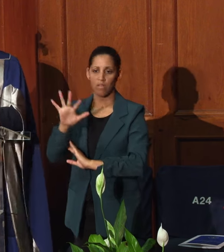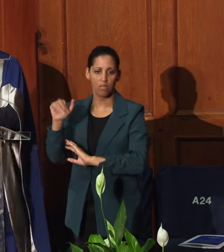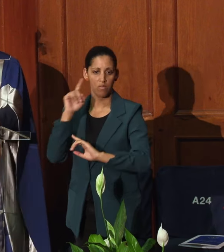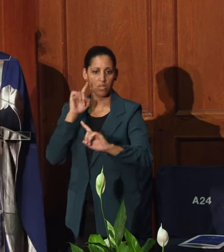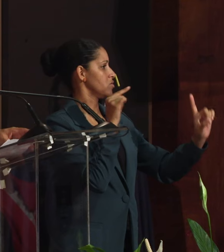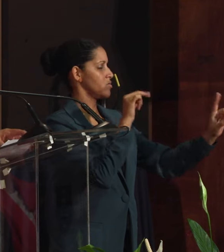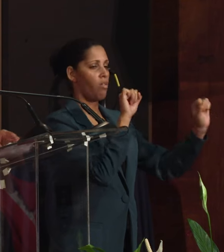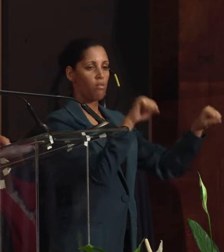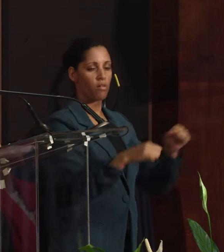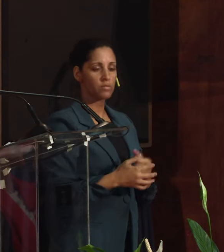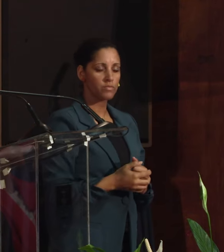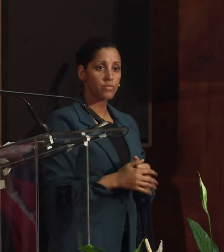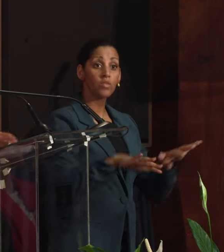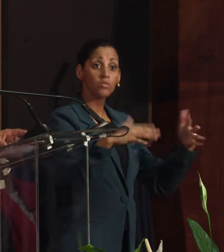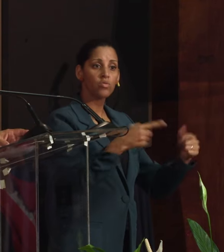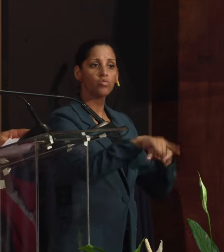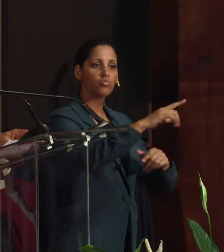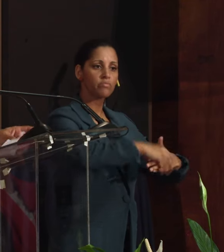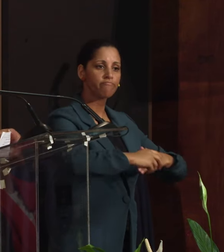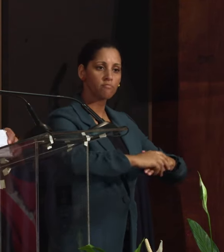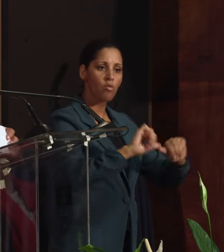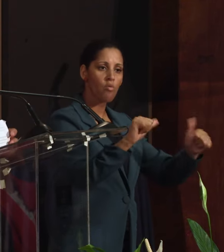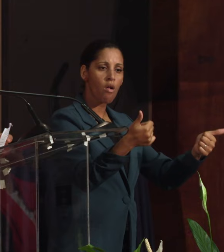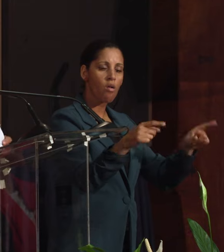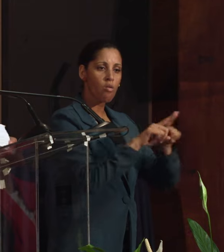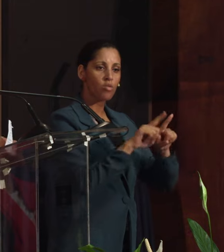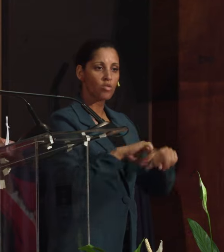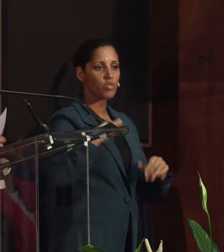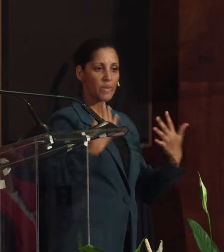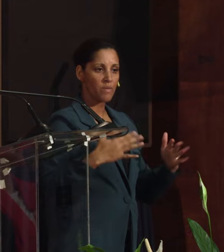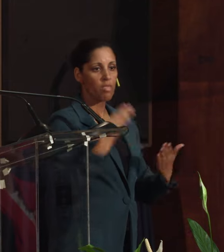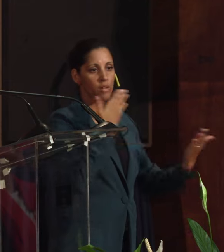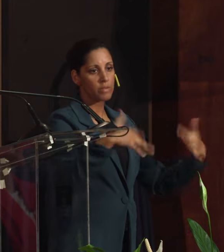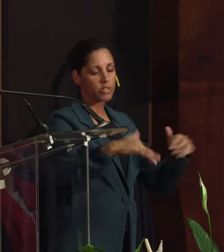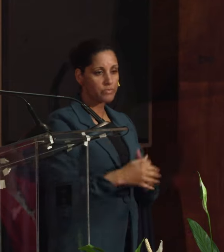potential. So go well, we are extremely proud of you. Thank you very much.